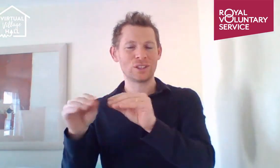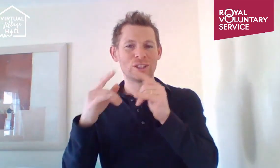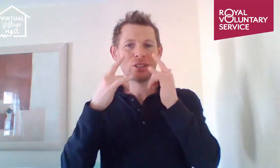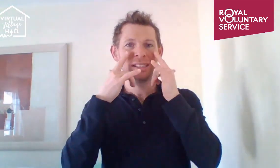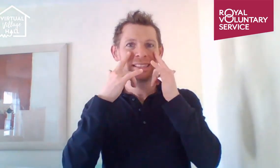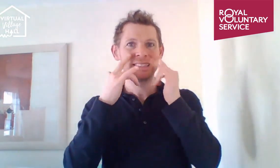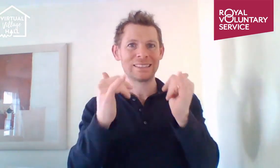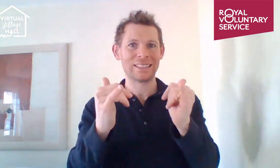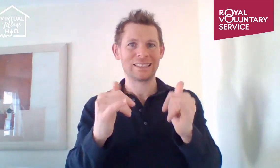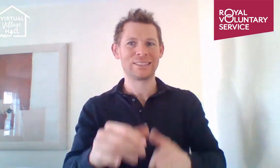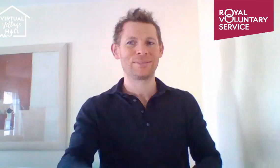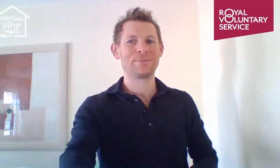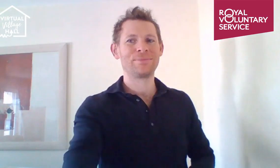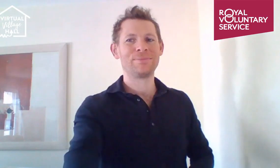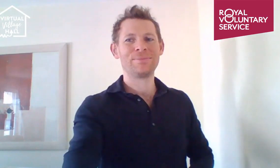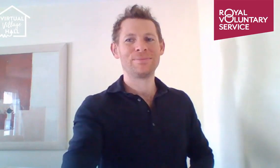Transfer test.